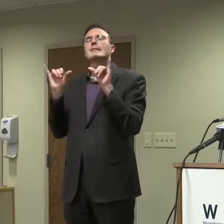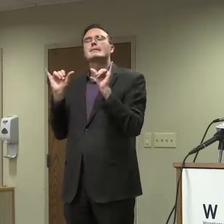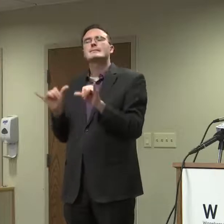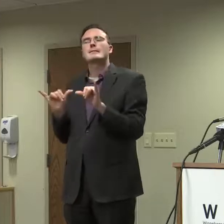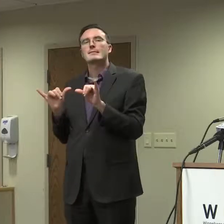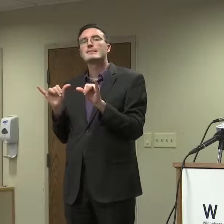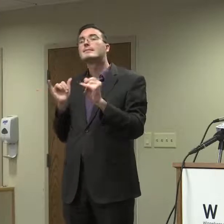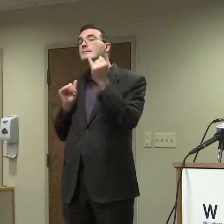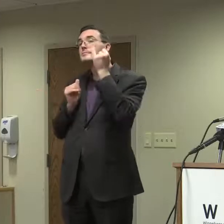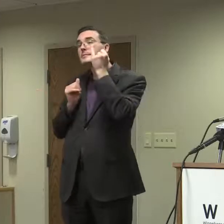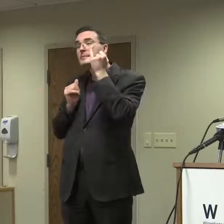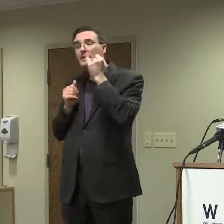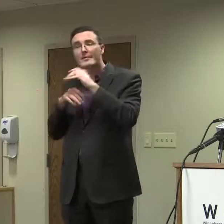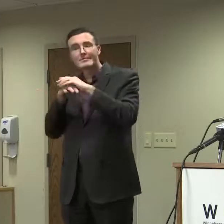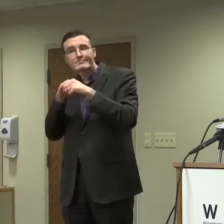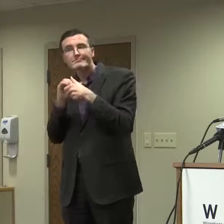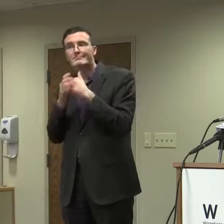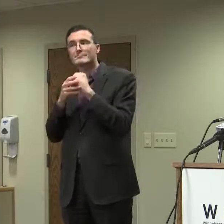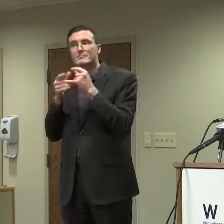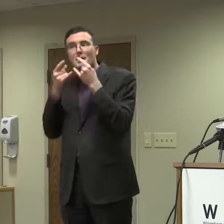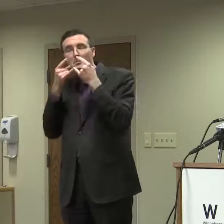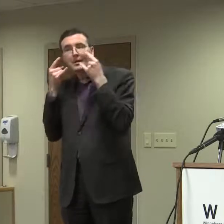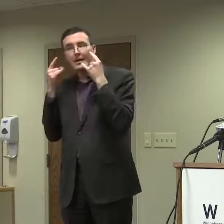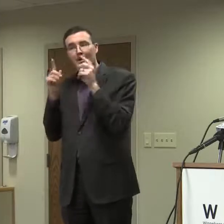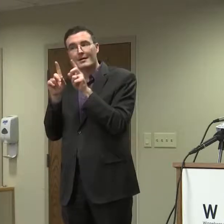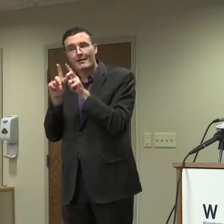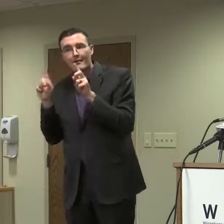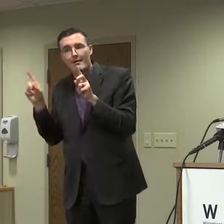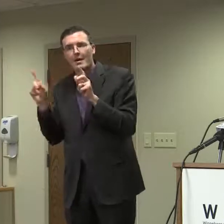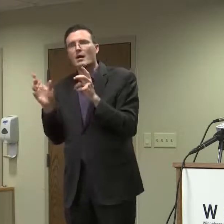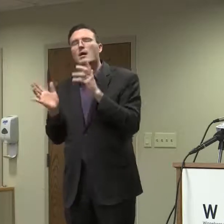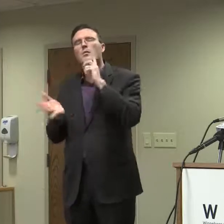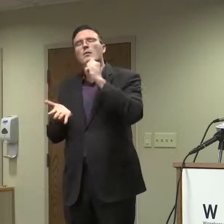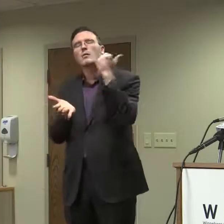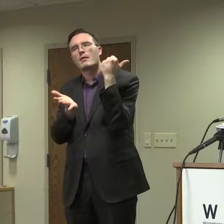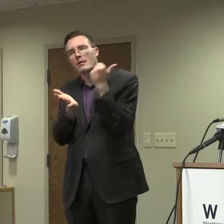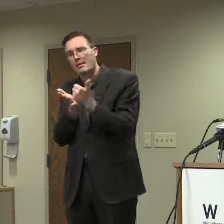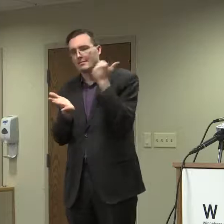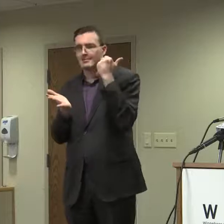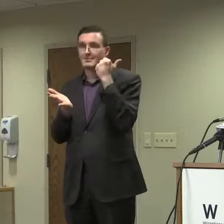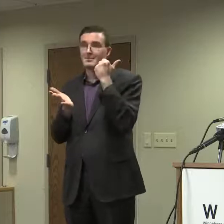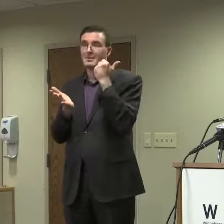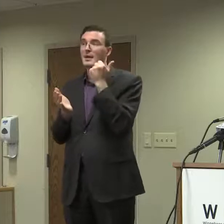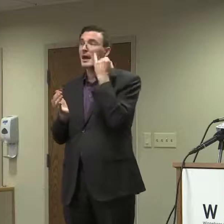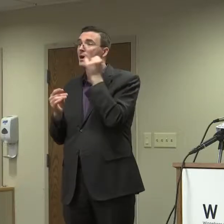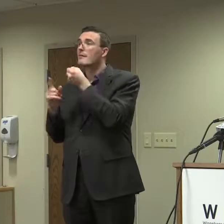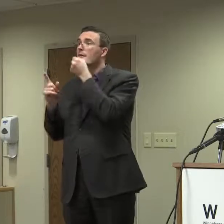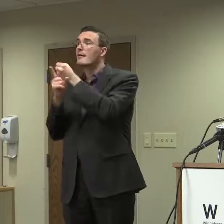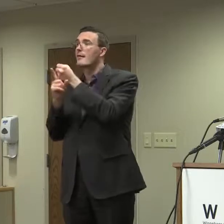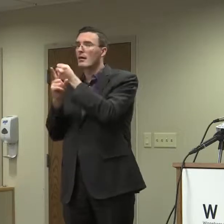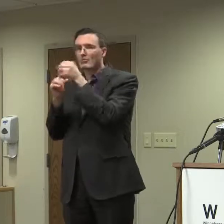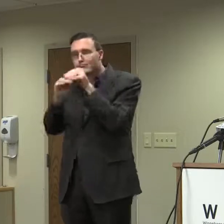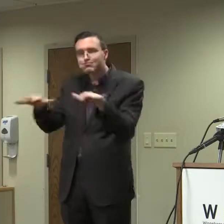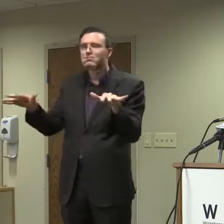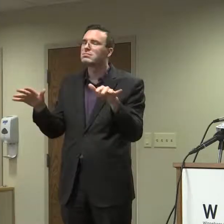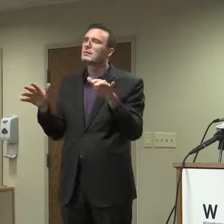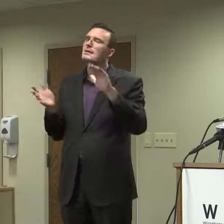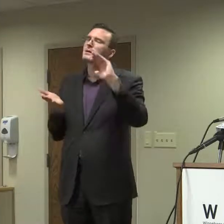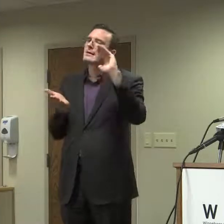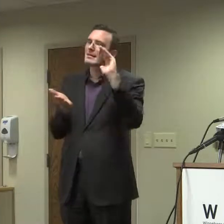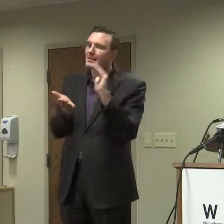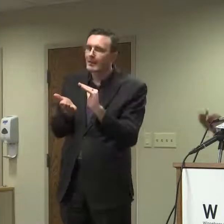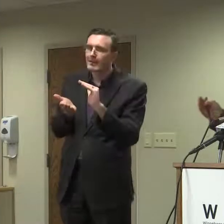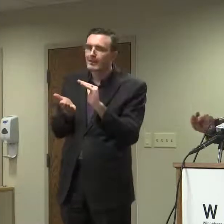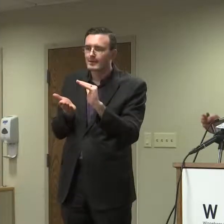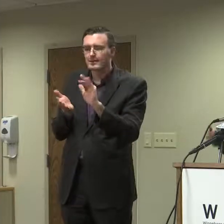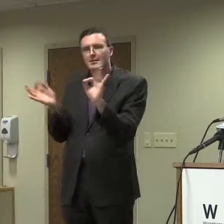all limit the risk of exposure and help us keep that positivity rate down. That helps all of our healthcare workers,